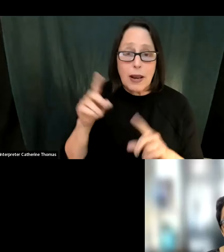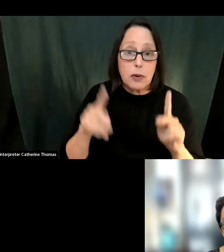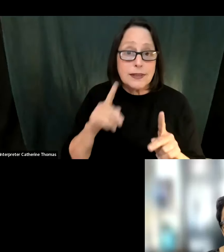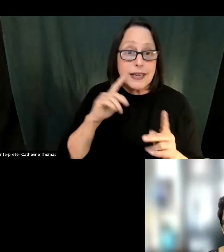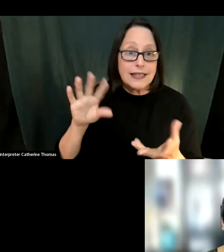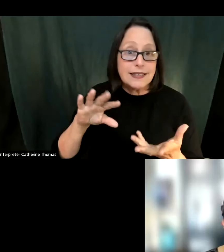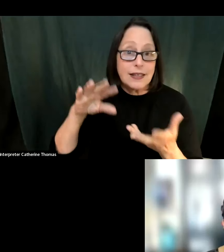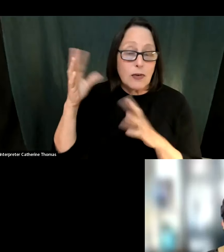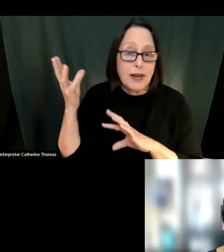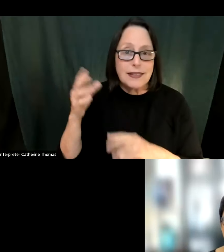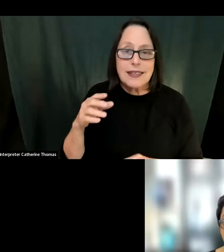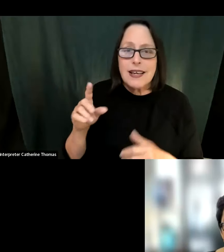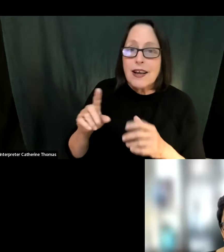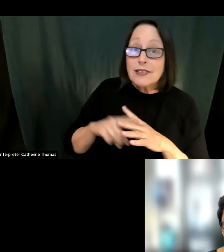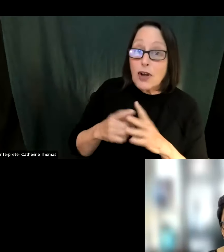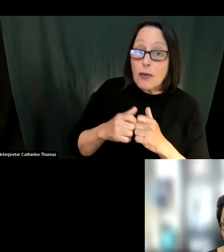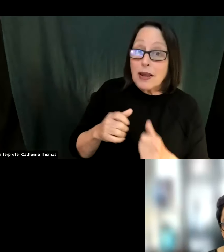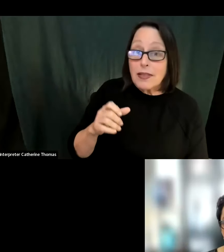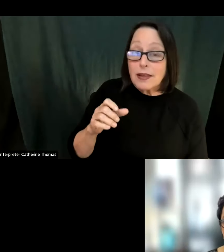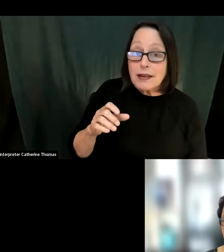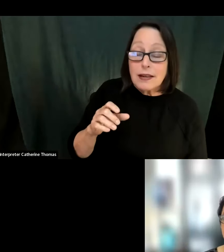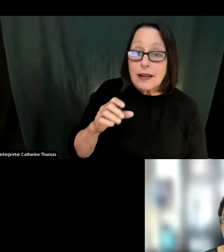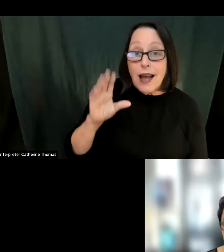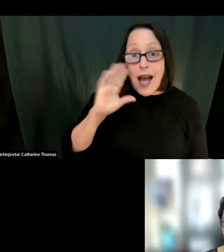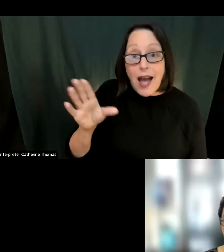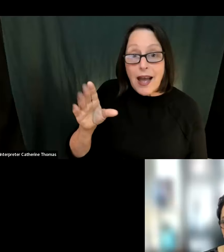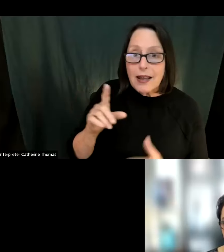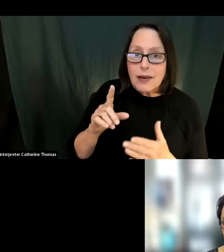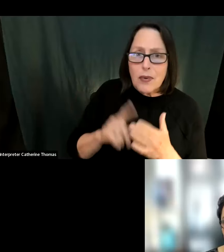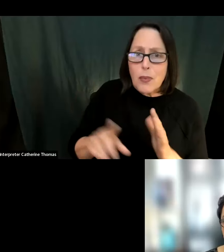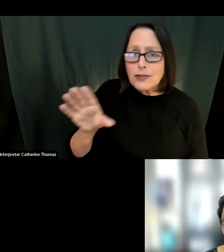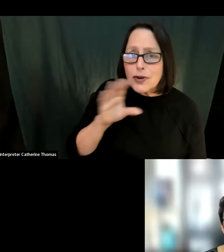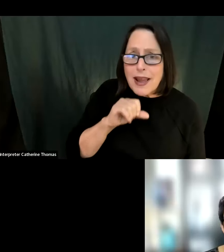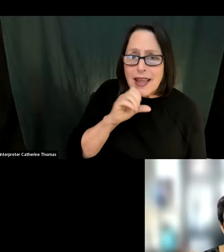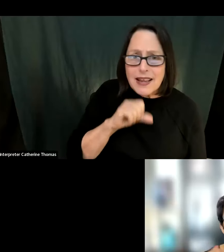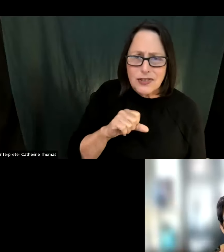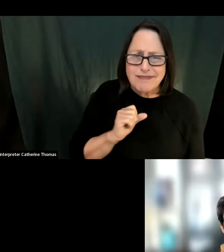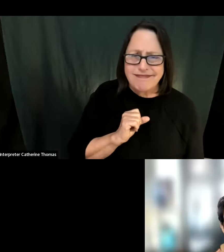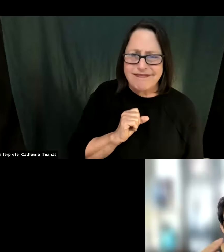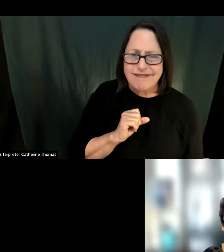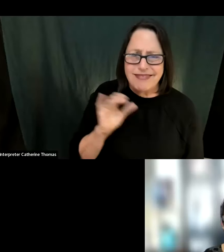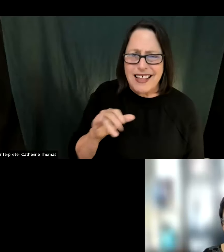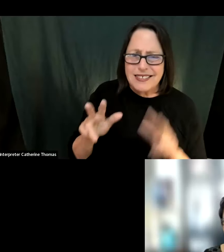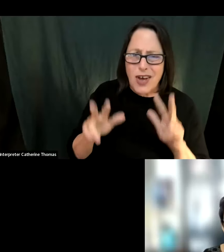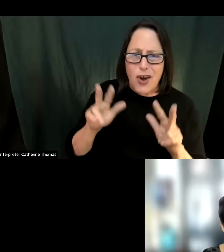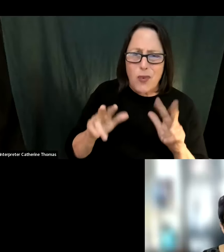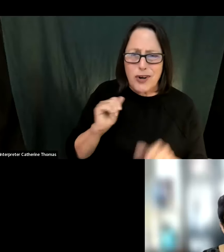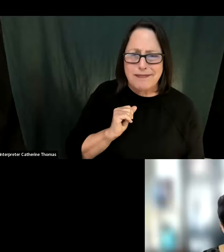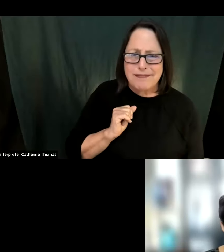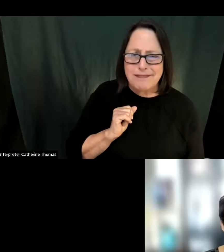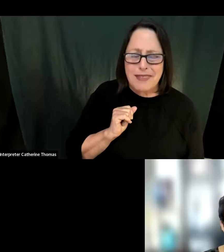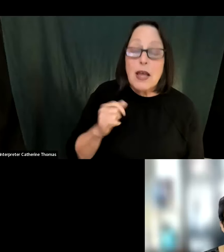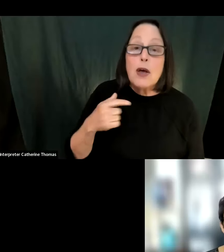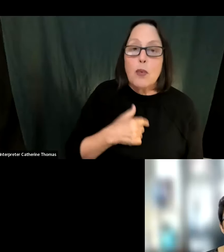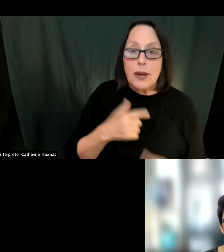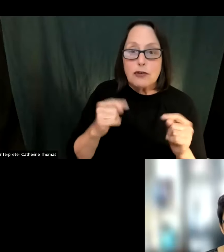with, hi, what's your age, or where, it's a little awkward to do that. So we try to weave it into the